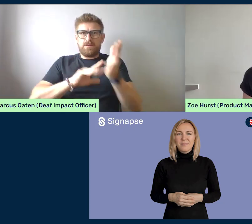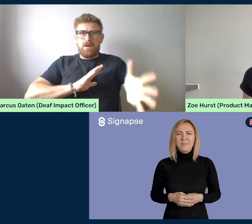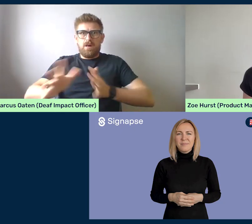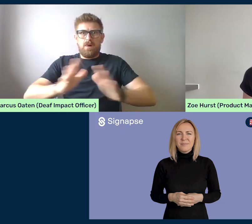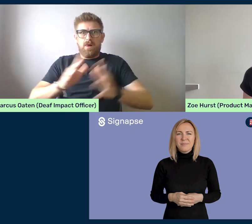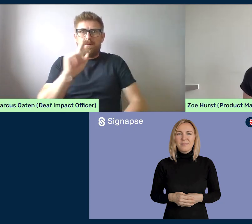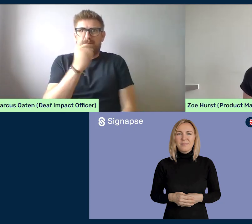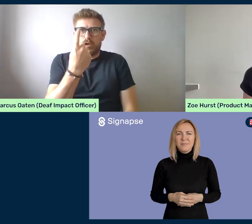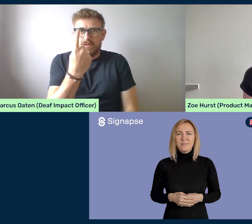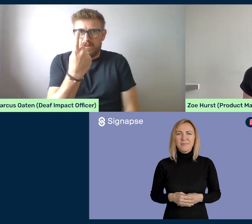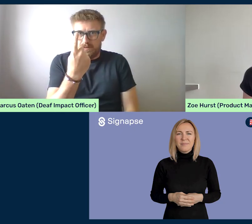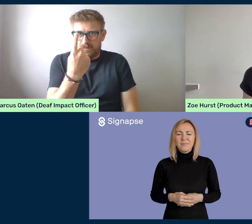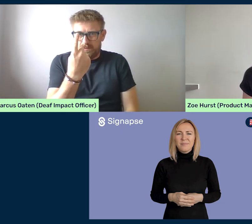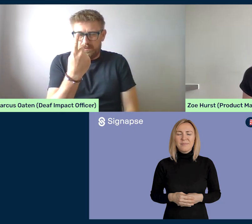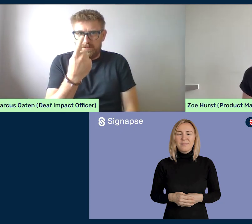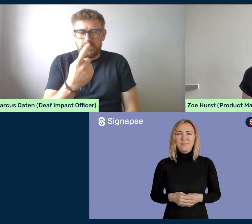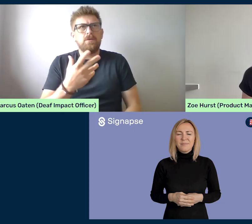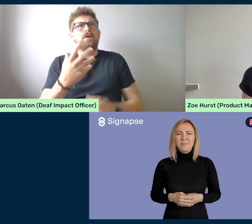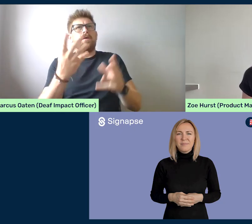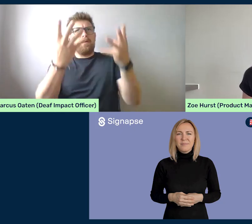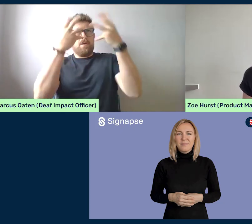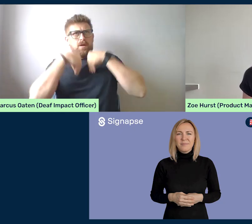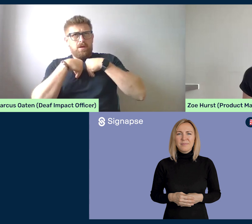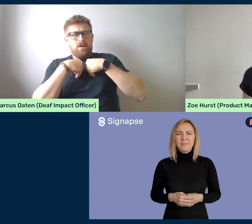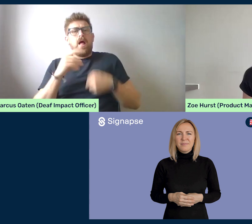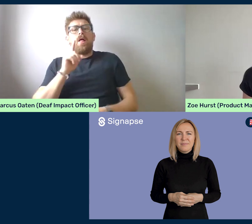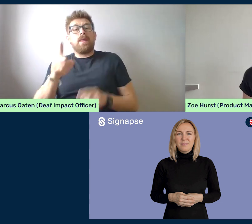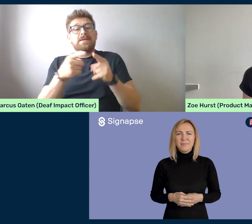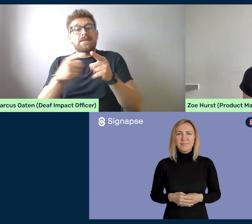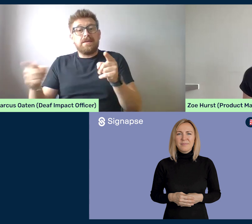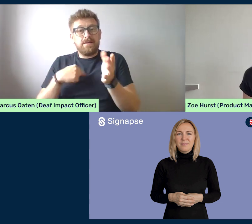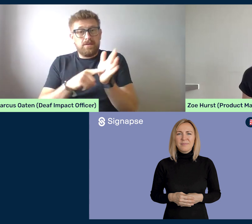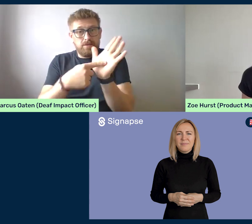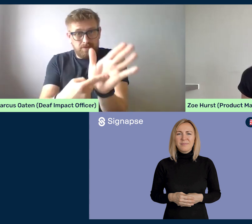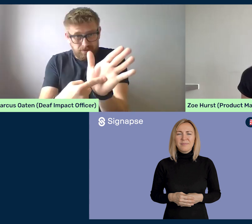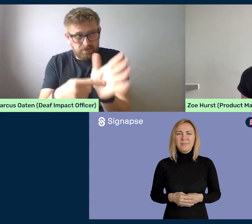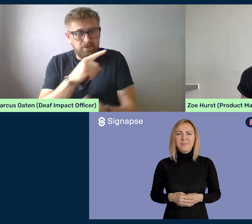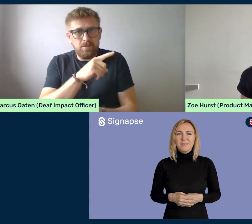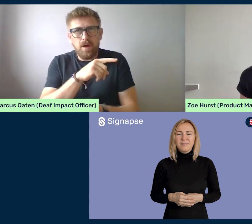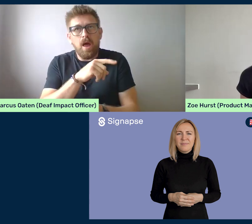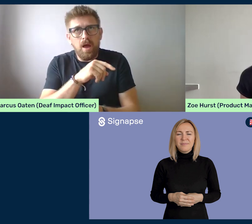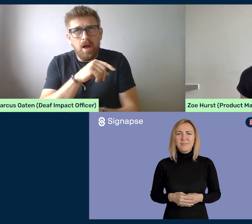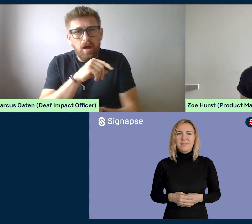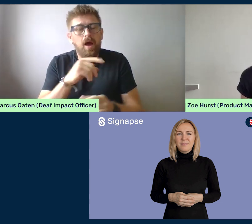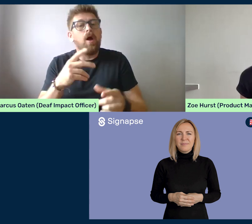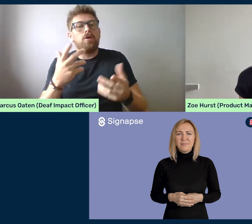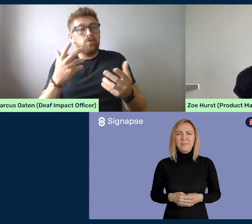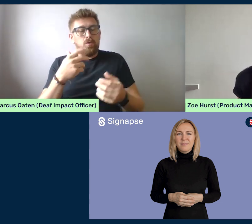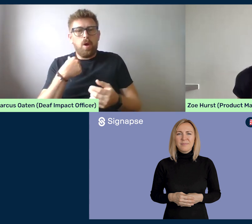been translated, so they can see the natural BSL first by the AI, take that on board, and then we show